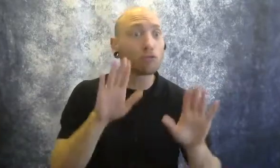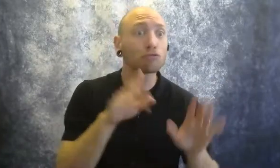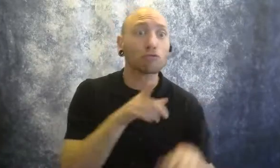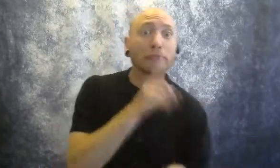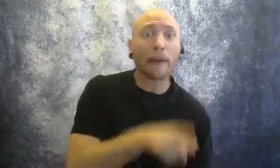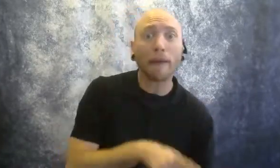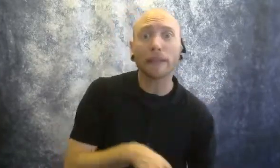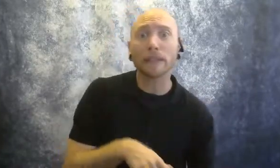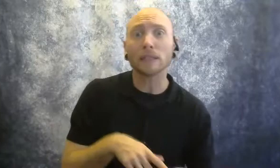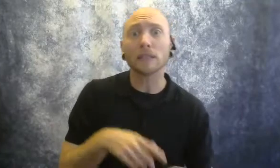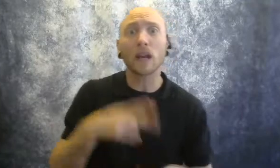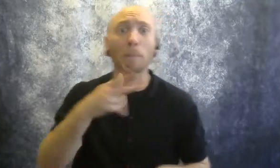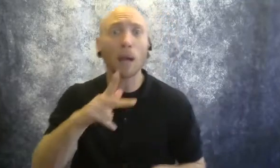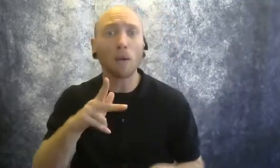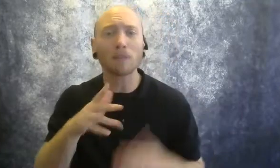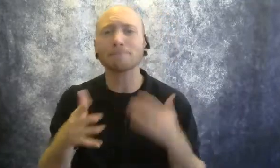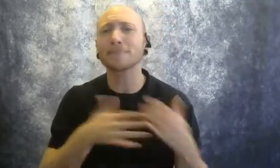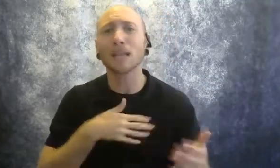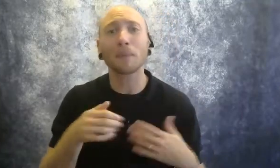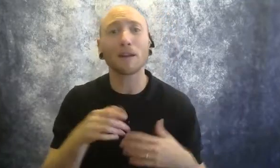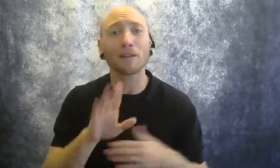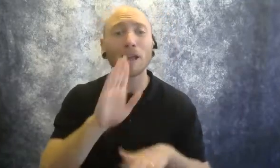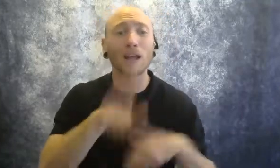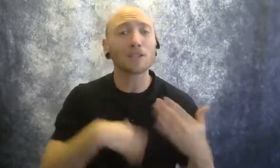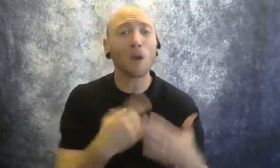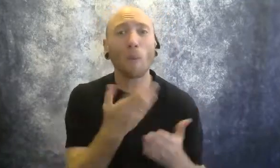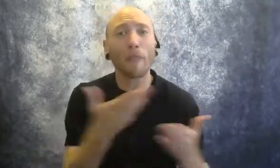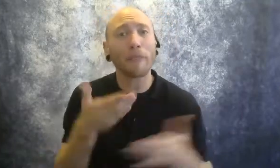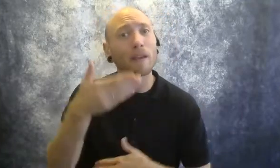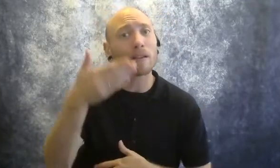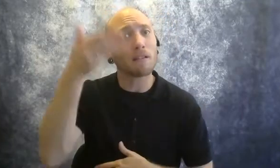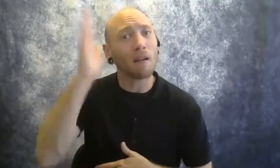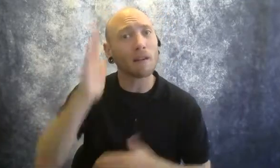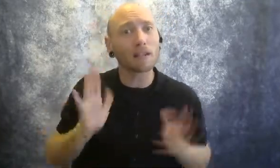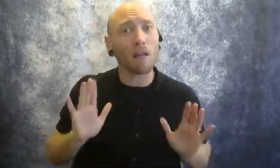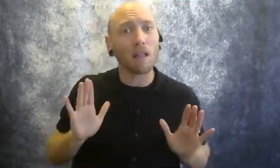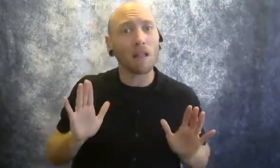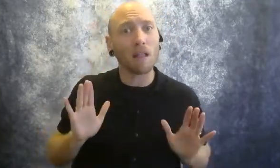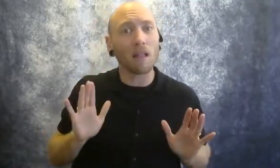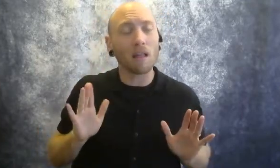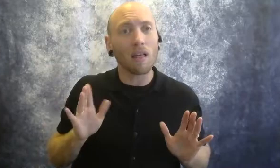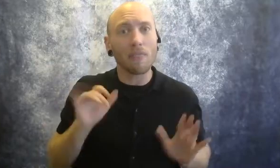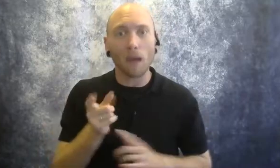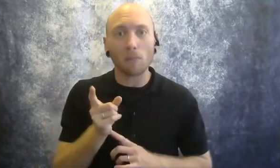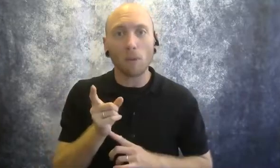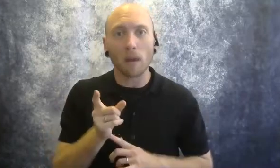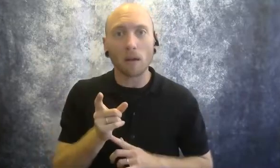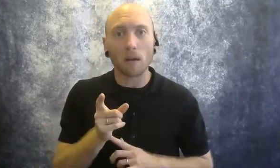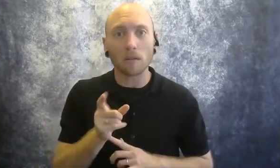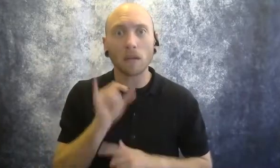reality. Call him whatever. It doesn't matter what you call him. There is only one God, you know. And oh my